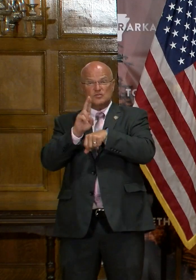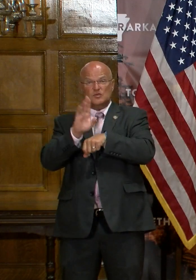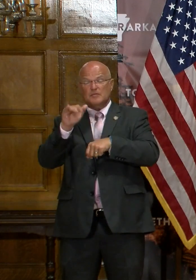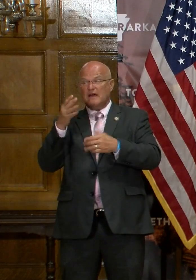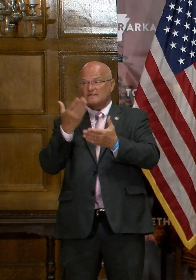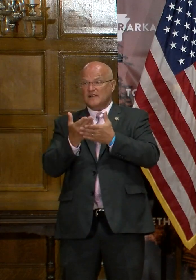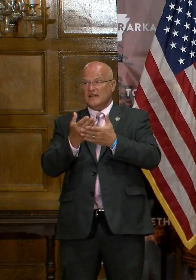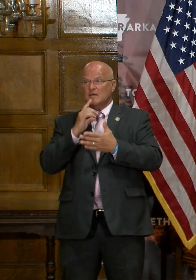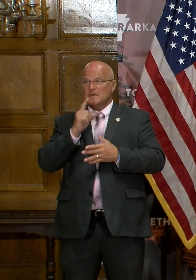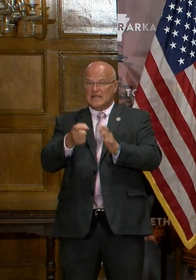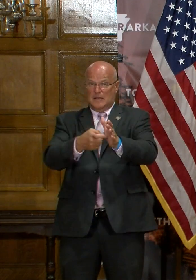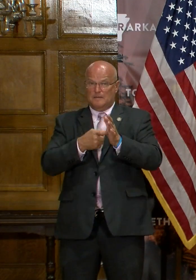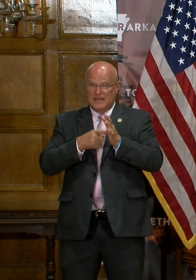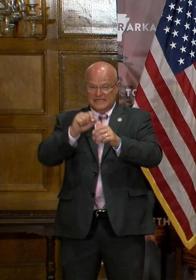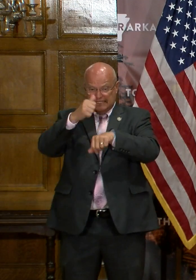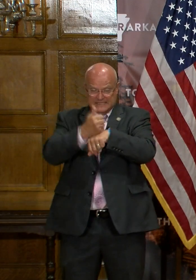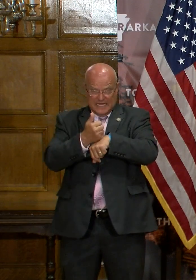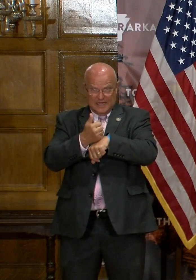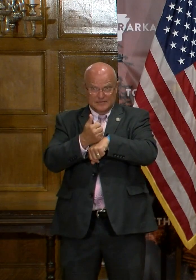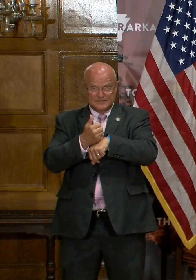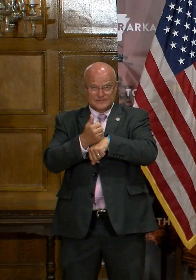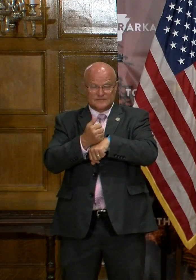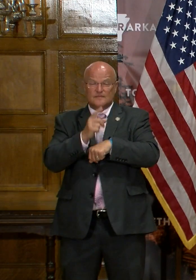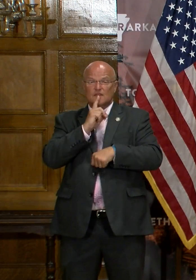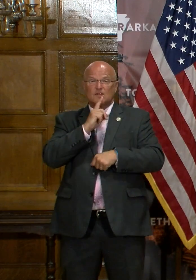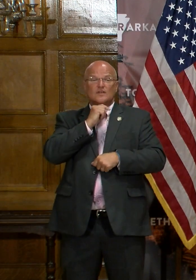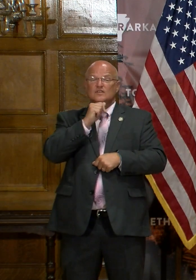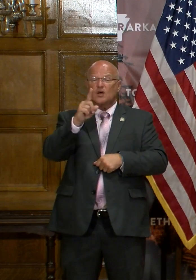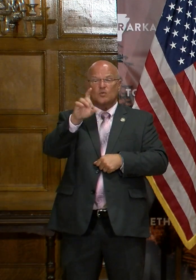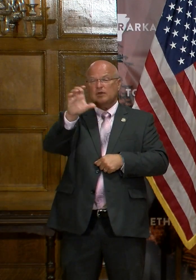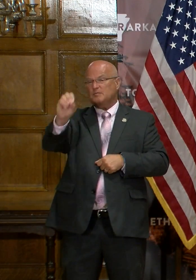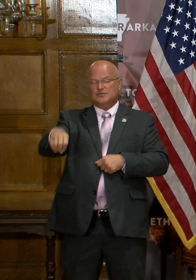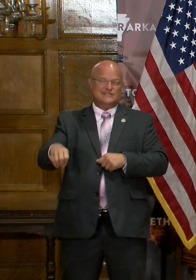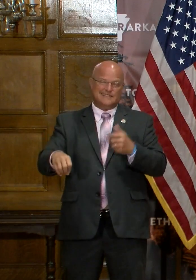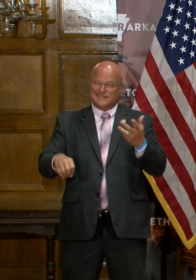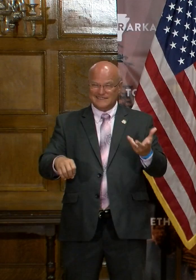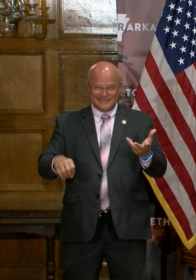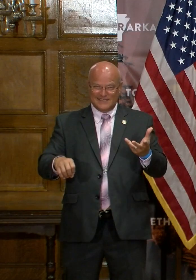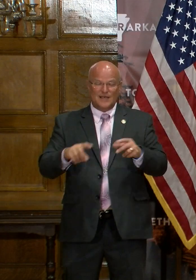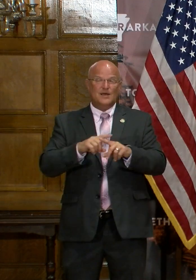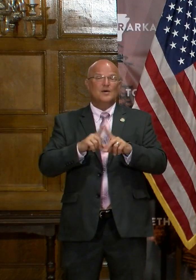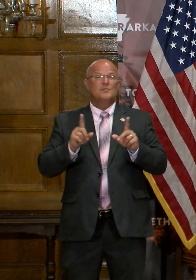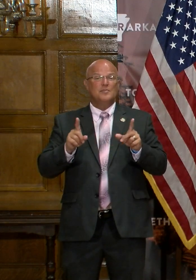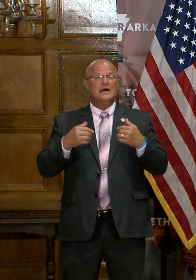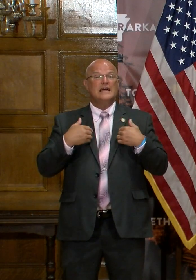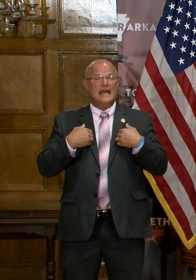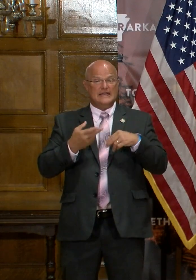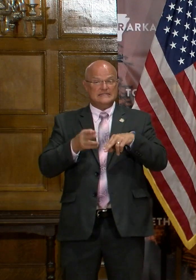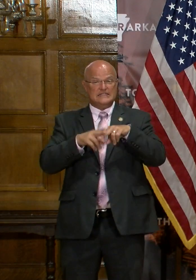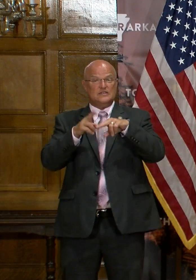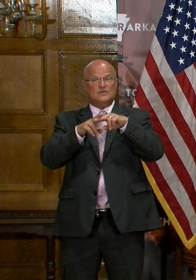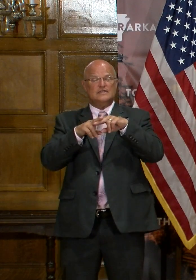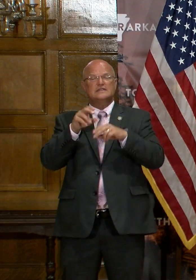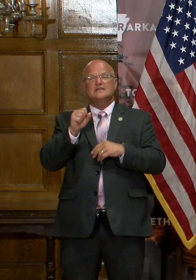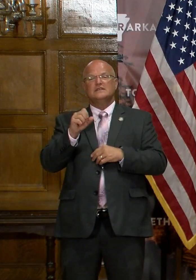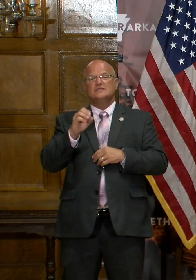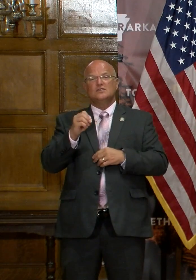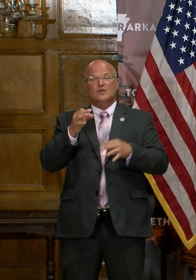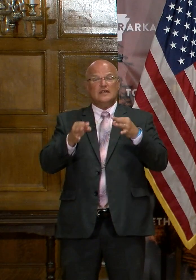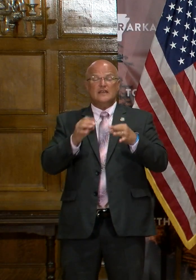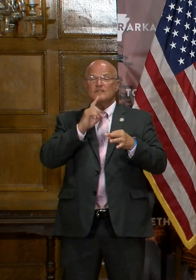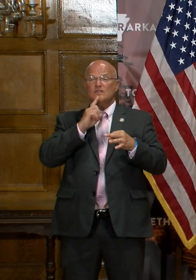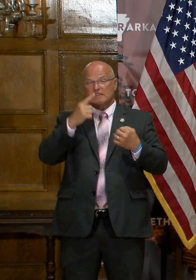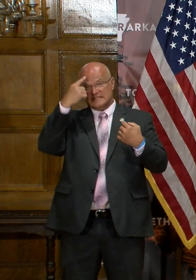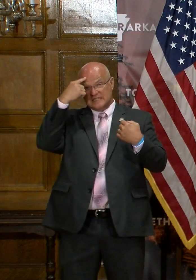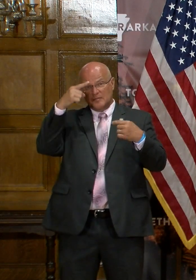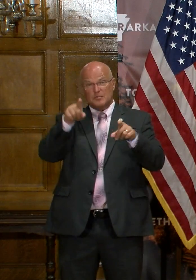by the fact that there's been a mandate in place. It's certainly not 100%, but it has increased it. And so if there